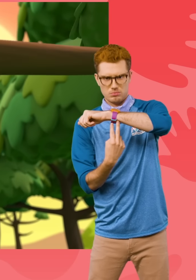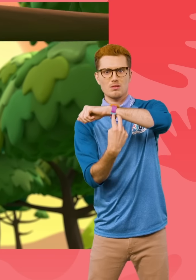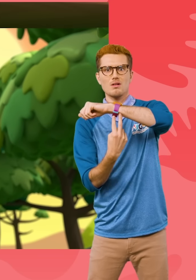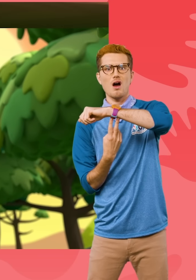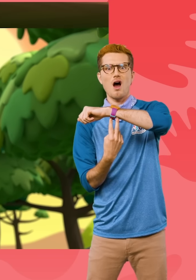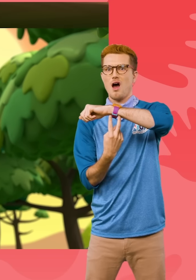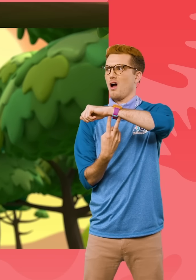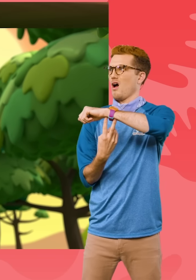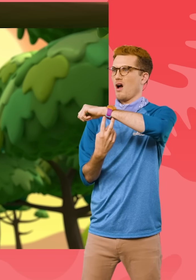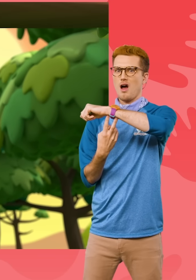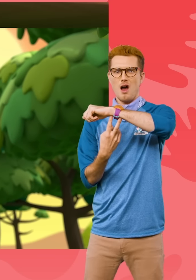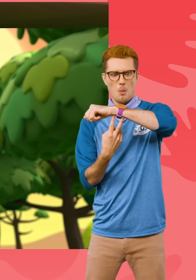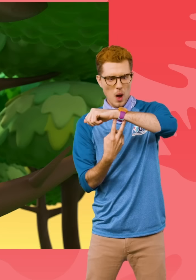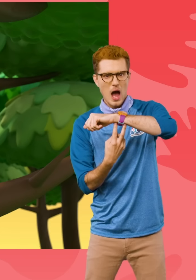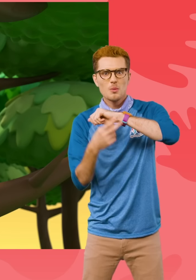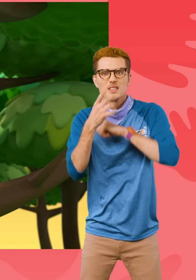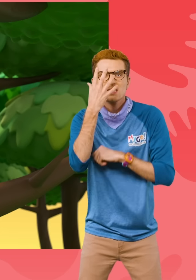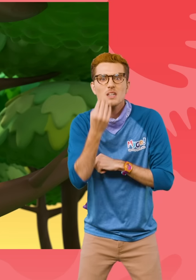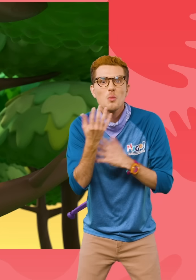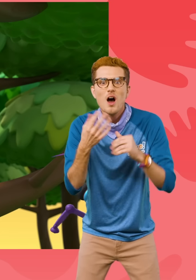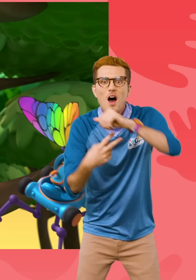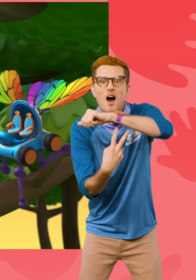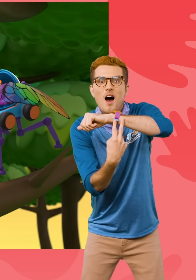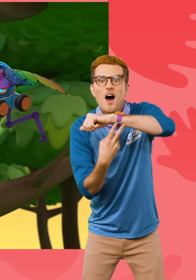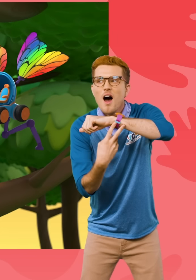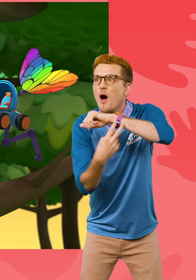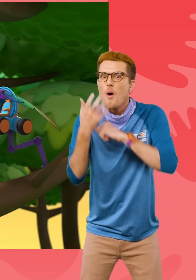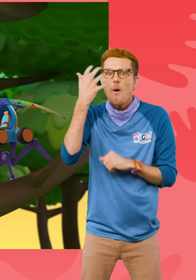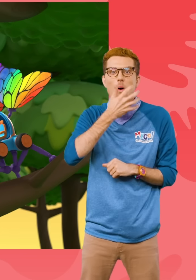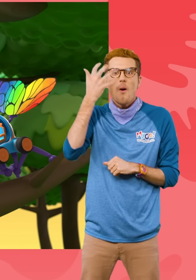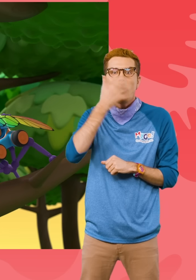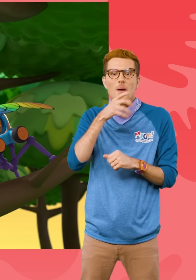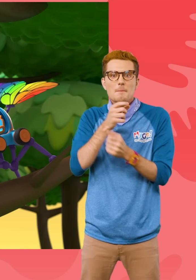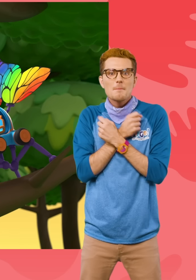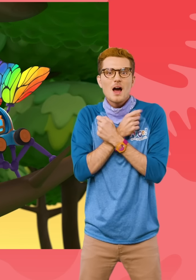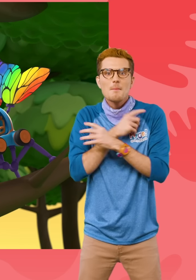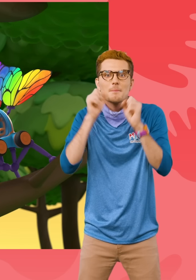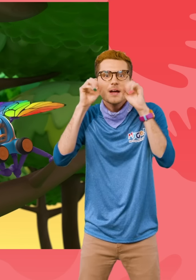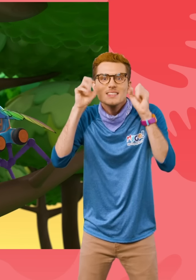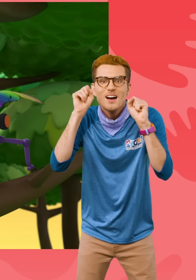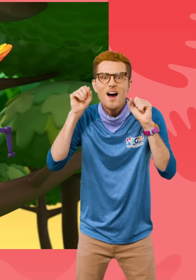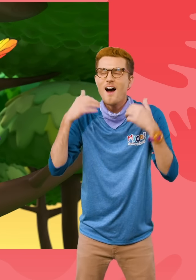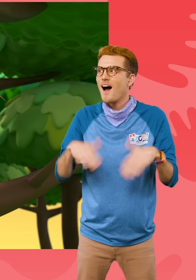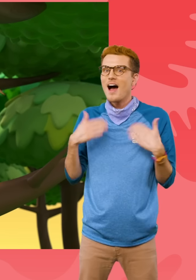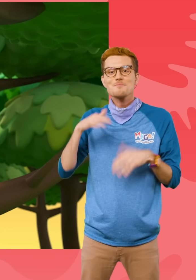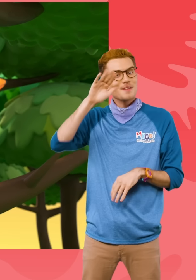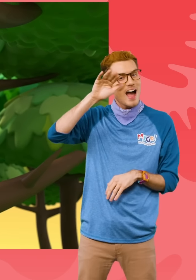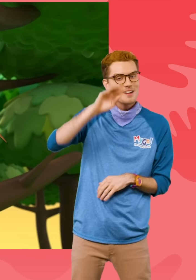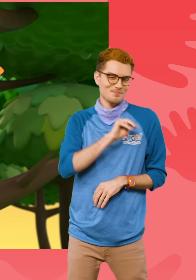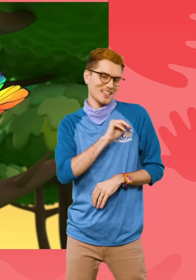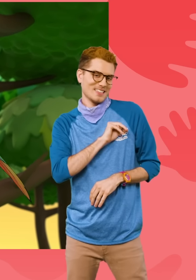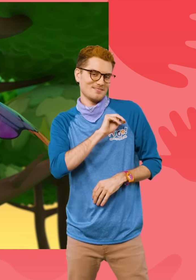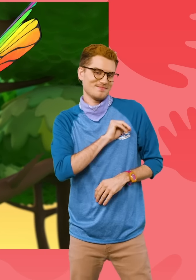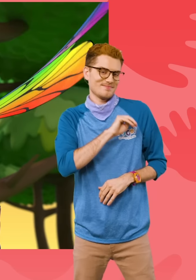You sleep upside down? Whoa! Bats are amazing! Bye,